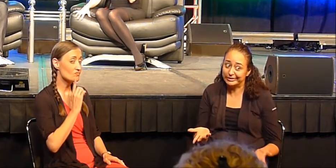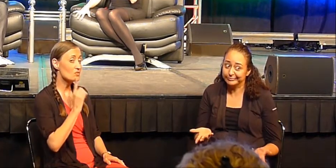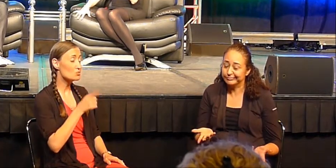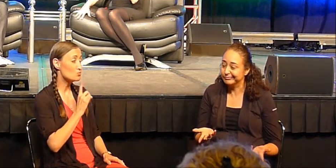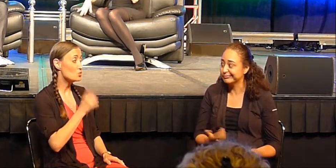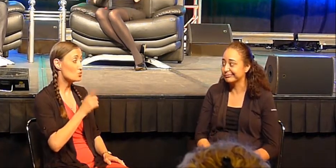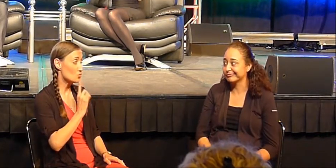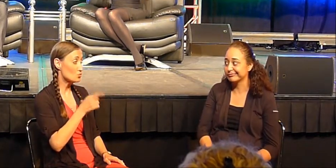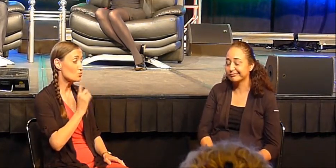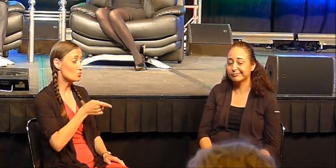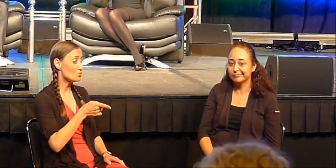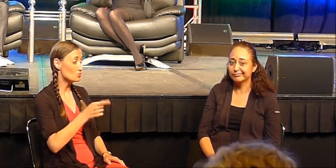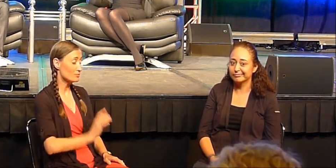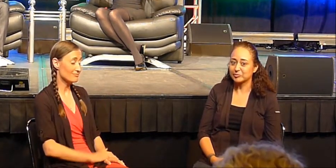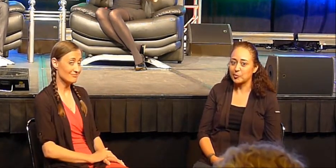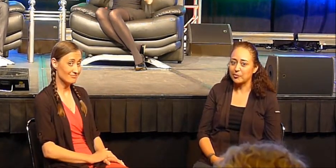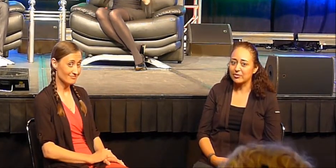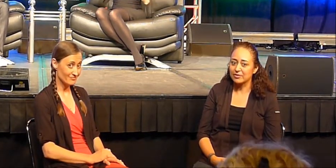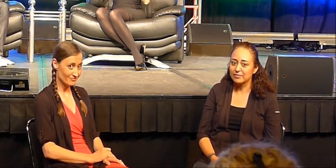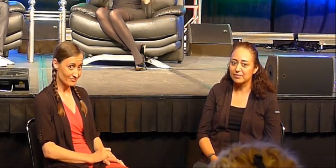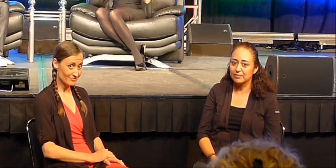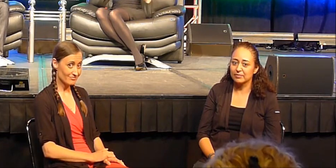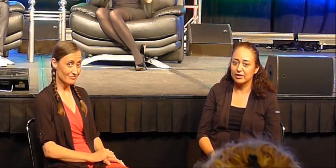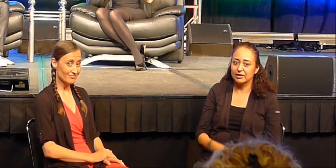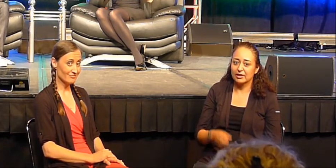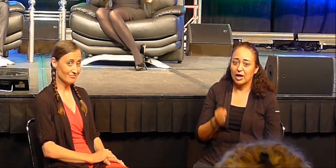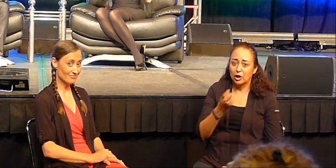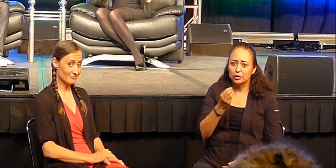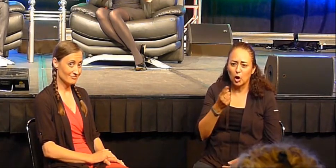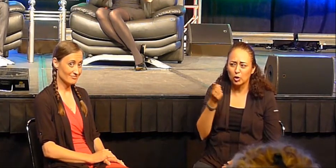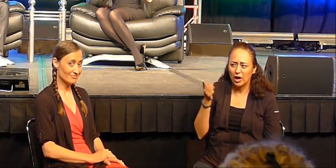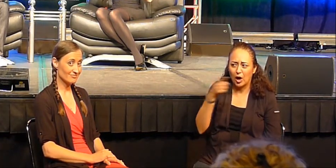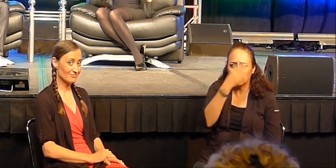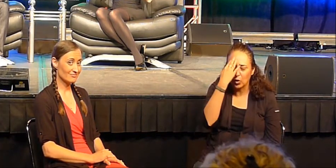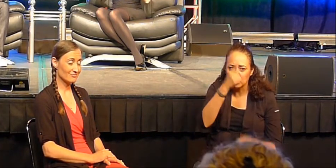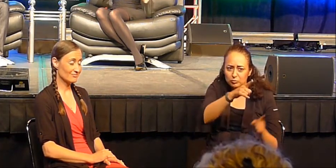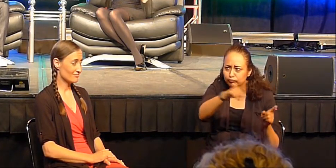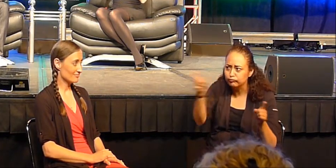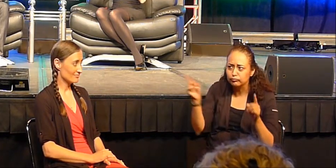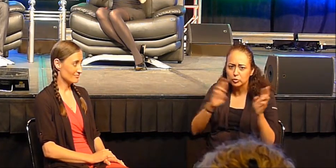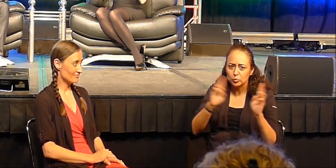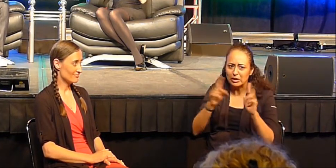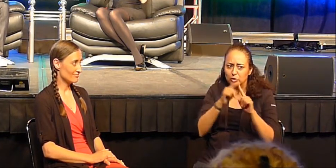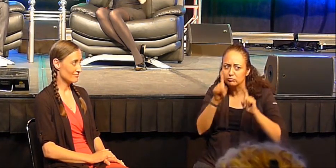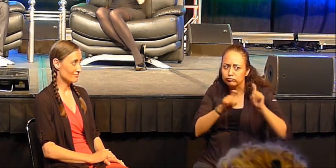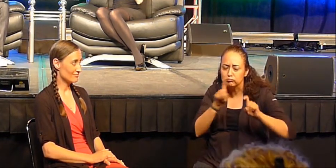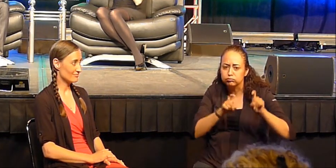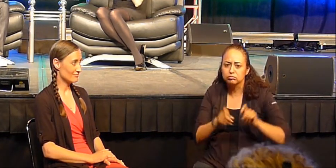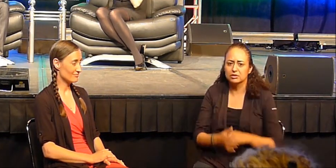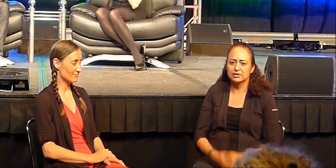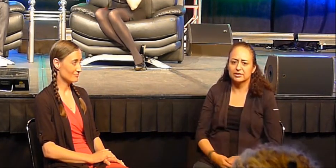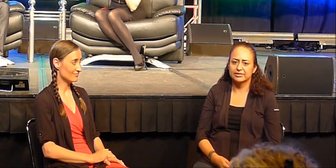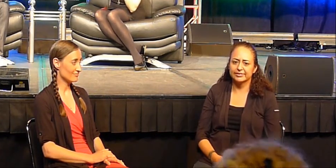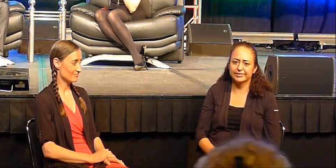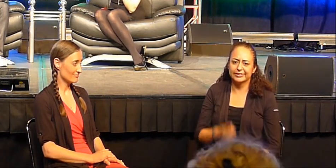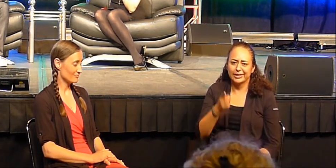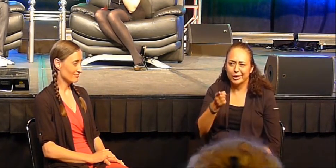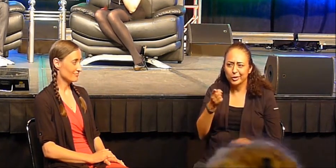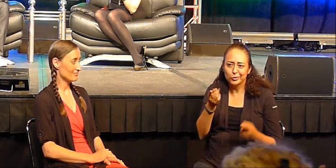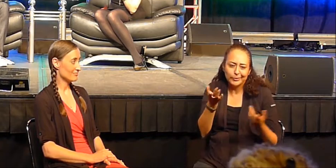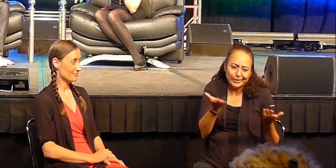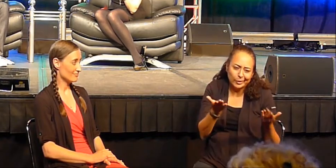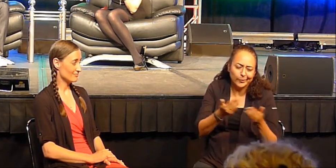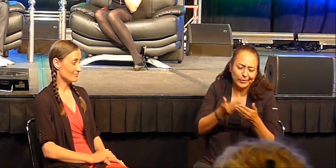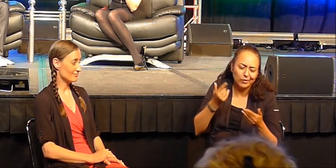So, I know you guys want to ask questions. We're going to have if you've been in here, you know what to do. Raise your hand and one of these Denver people